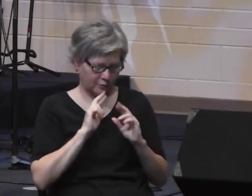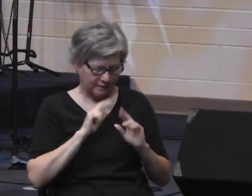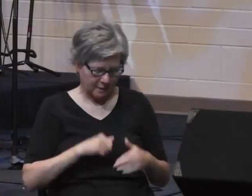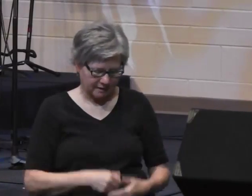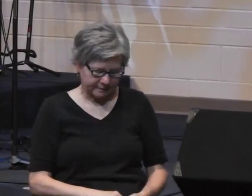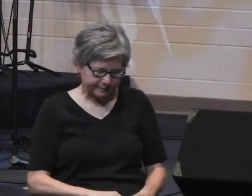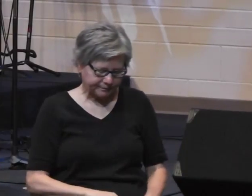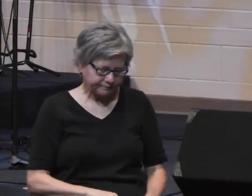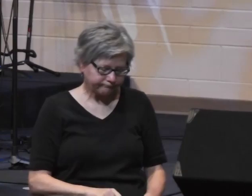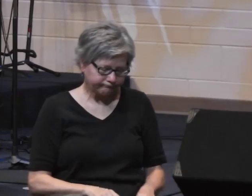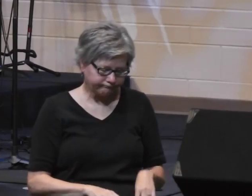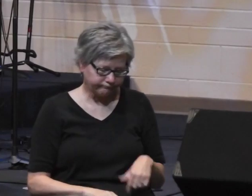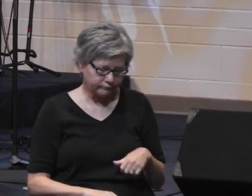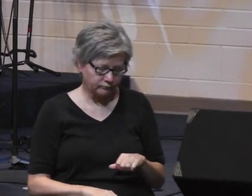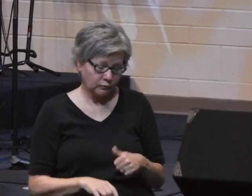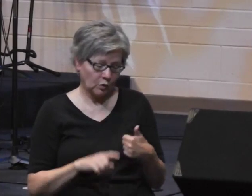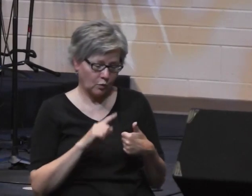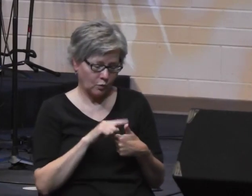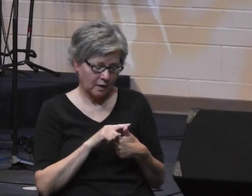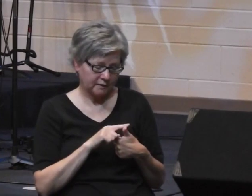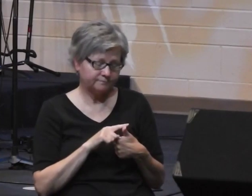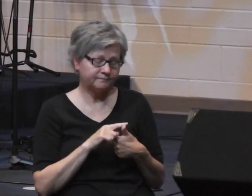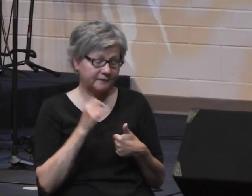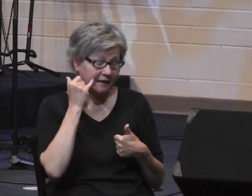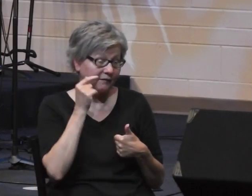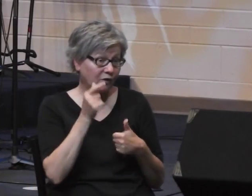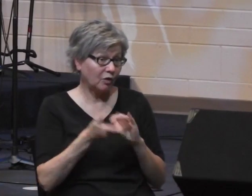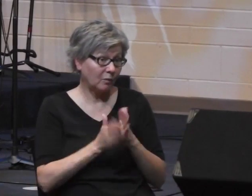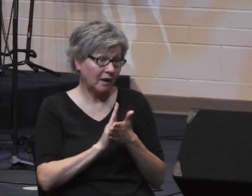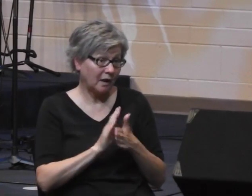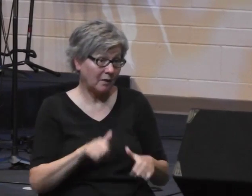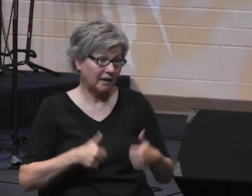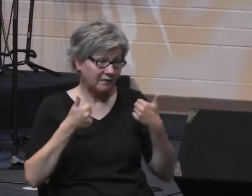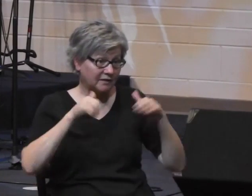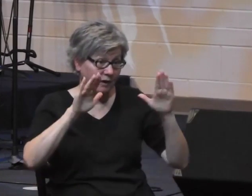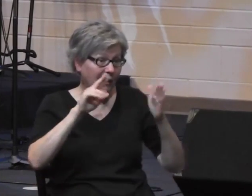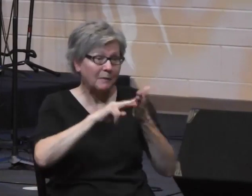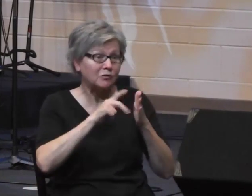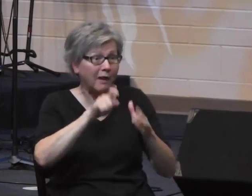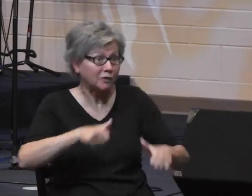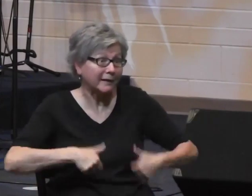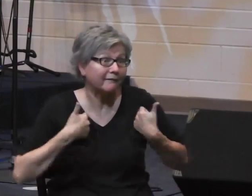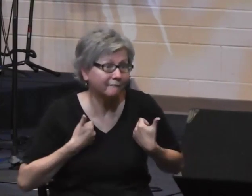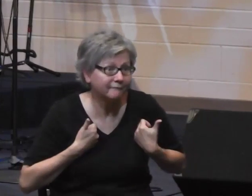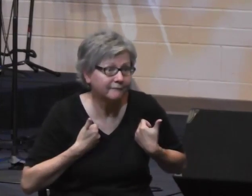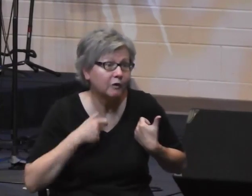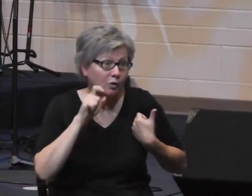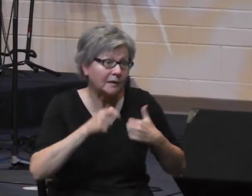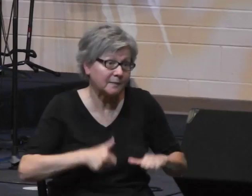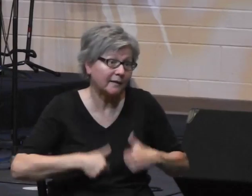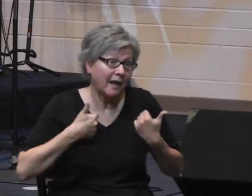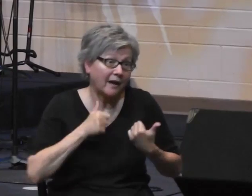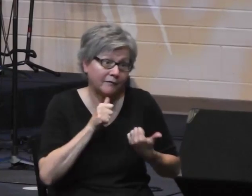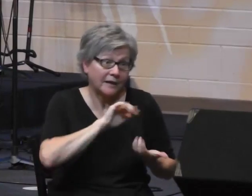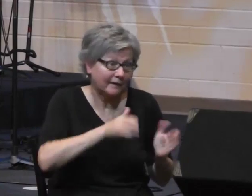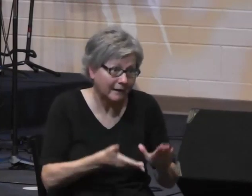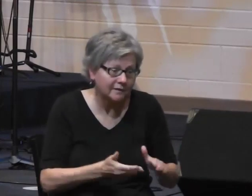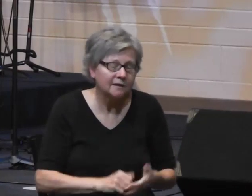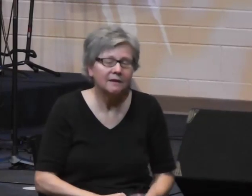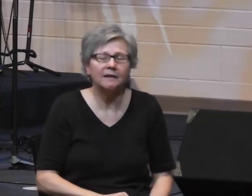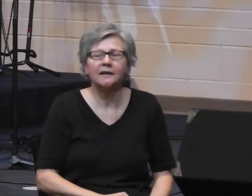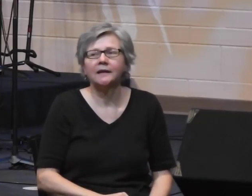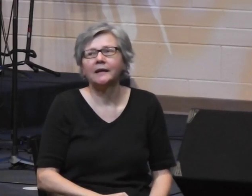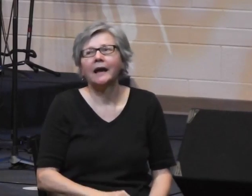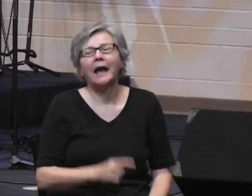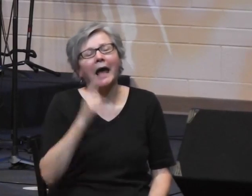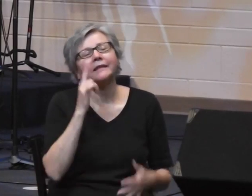respond. 1, if you're going to be a living sacrifice, that means you got to live. You got to actually be alive. And I think it's